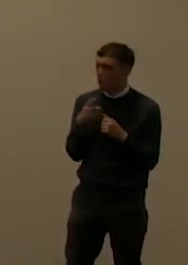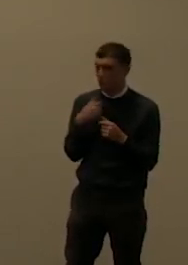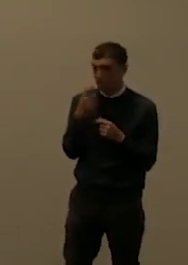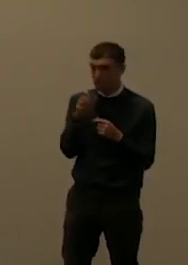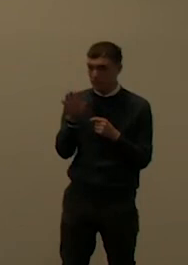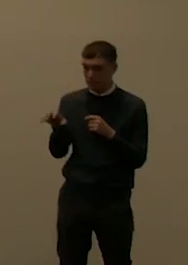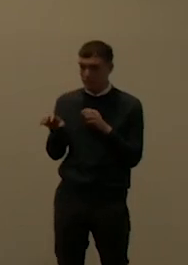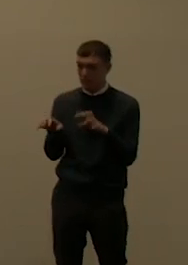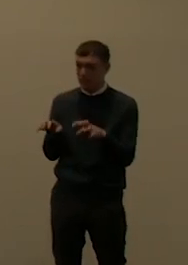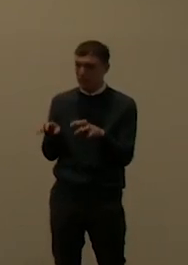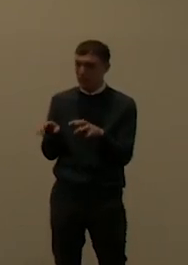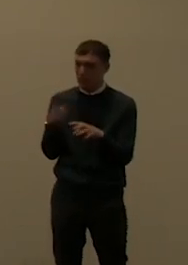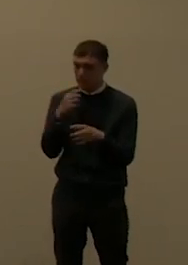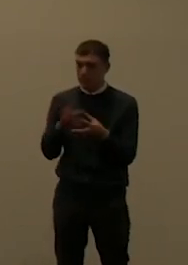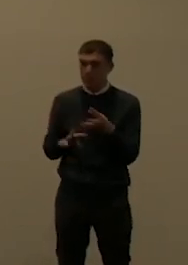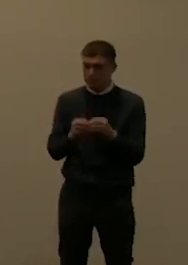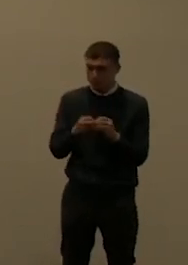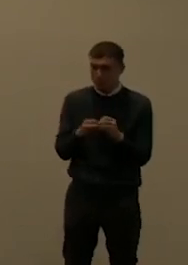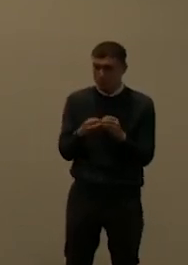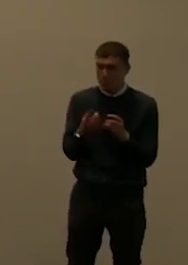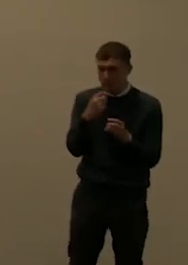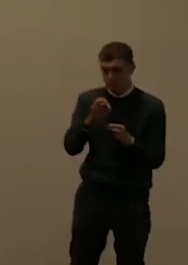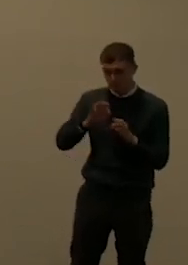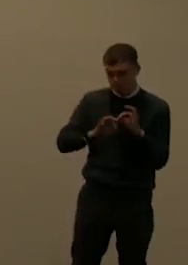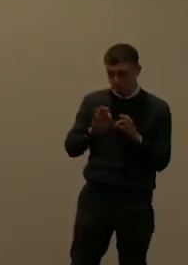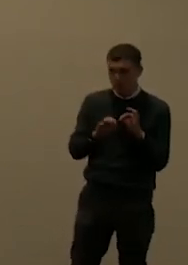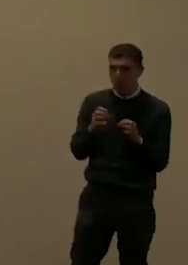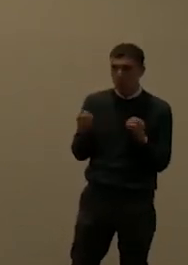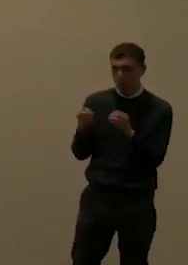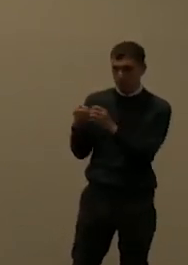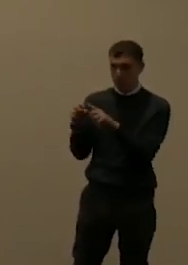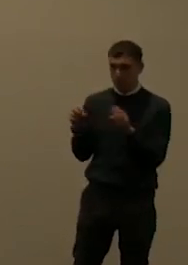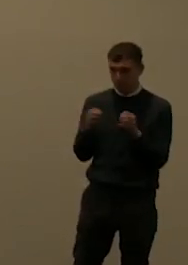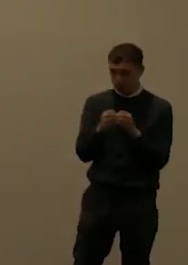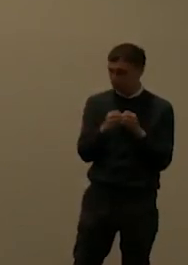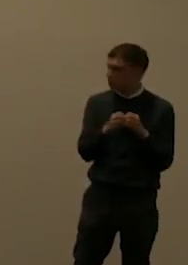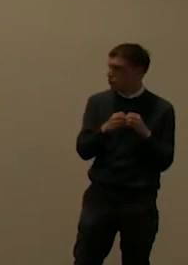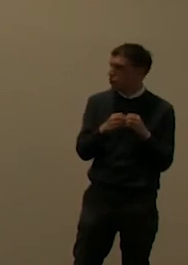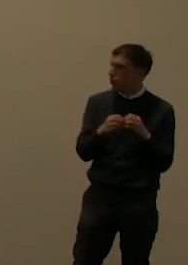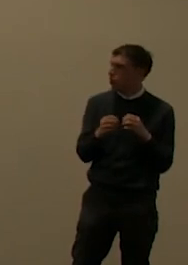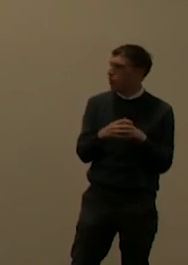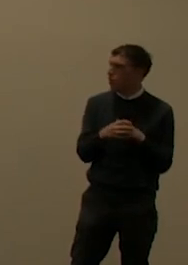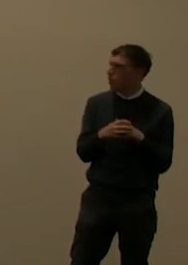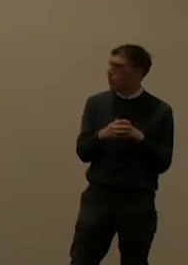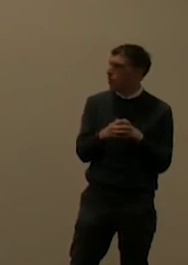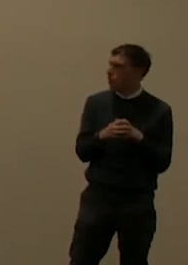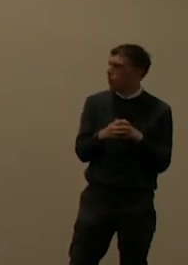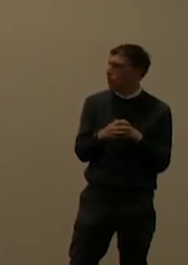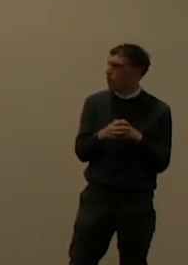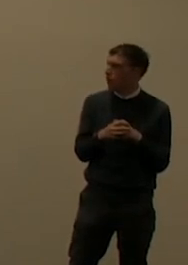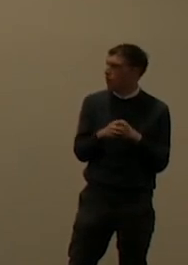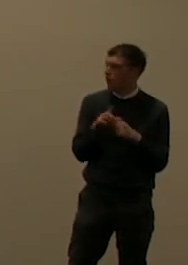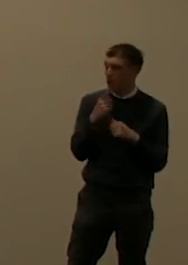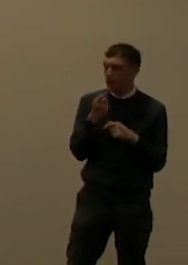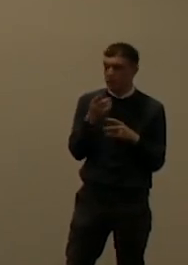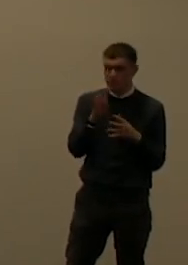location, you enable the configuration, inside the configuration, okay, the branch-to-branch connectivity, and then you can implement configure the